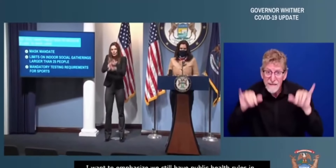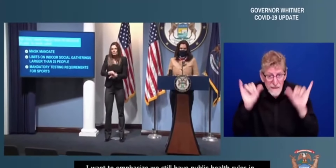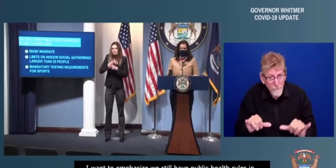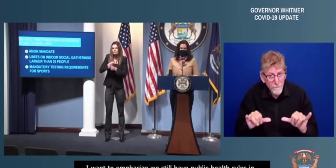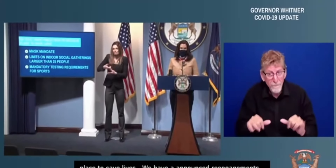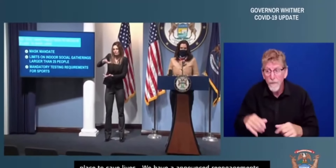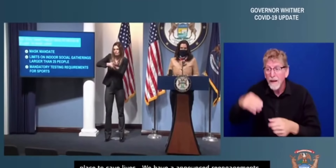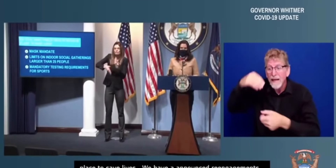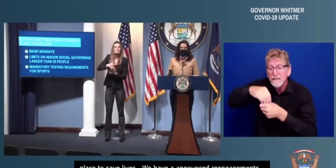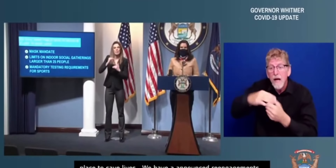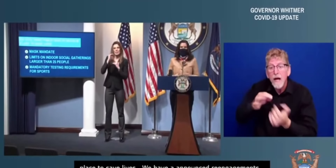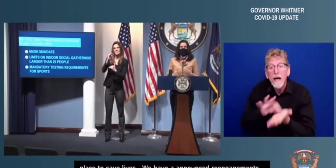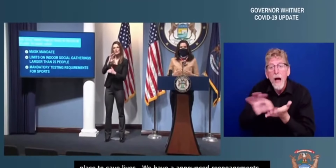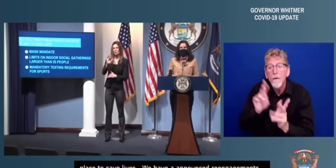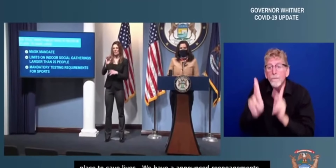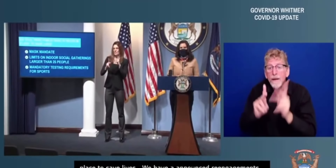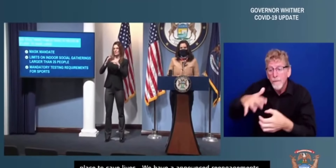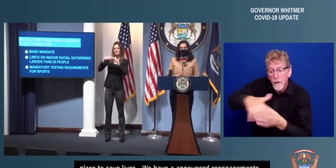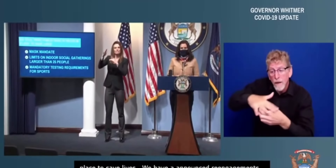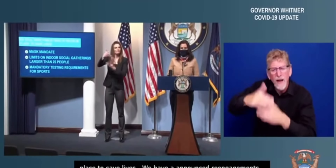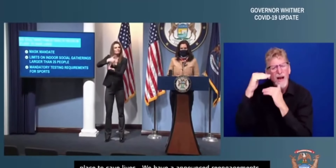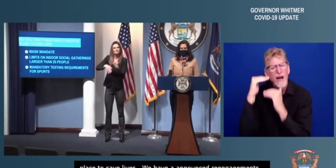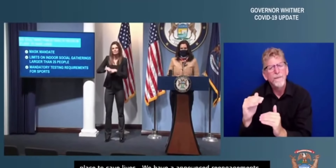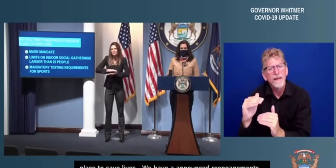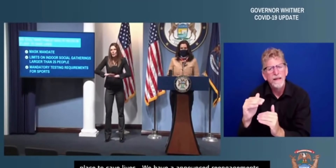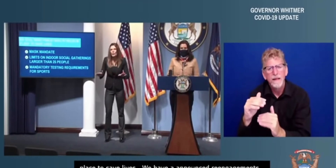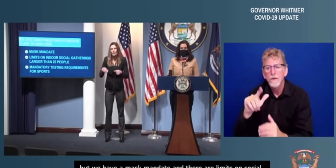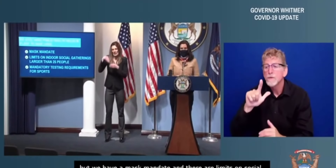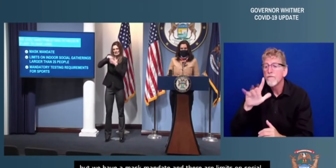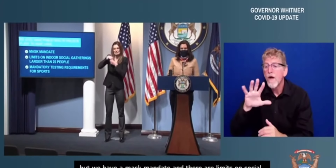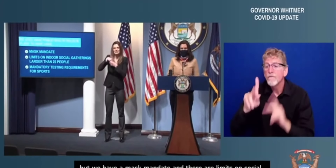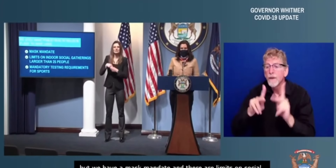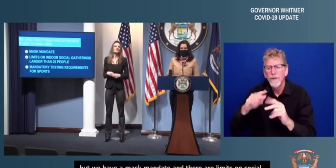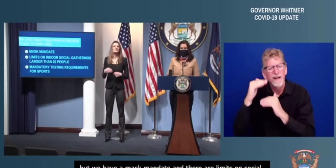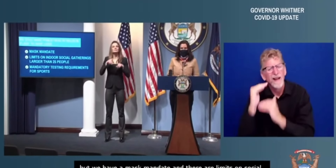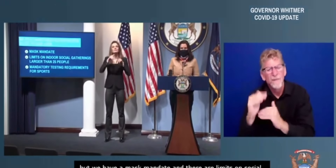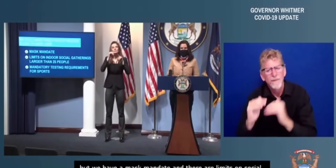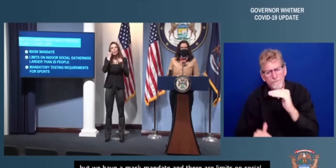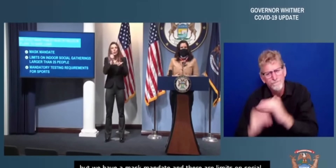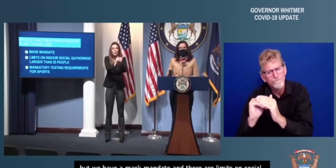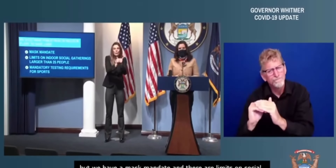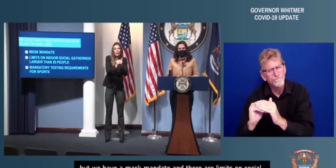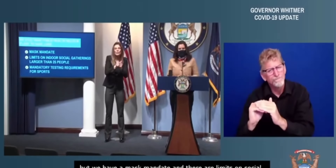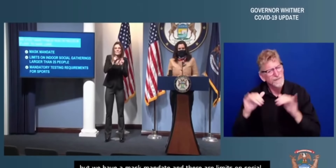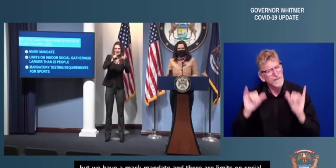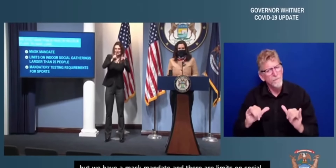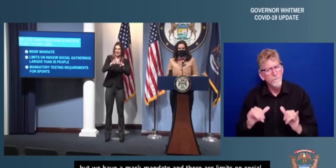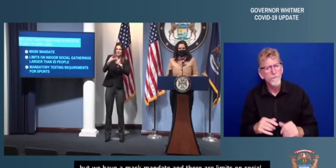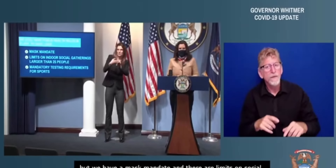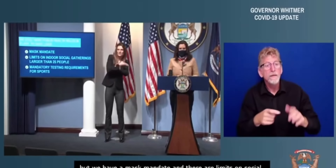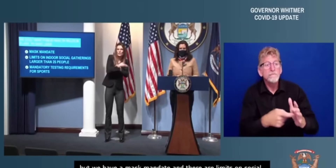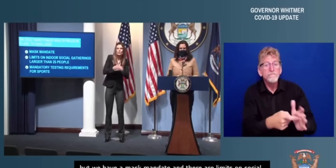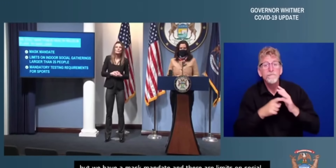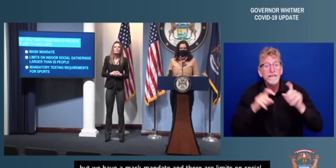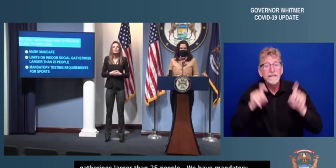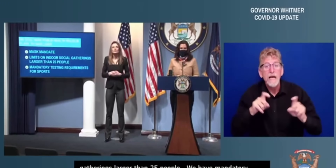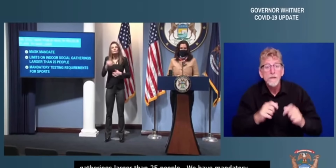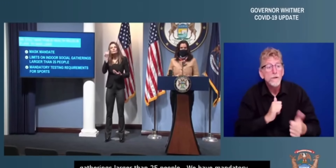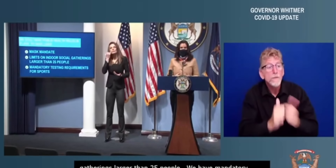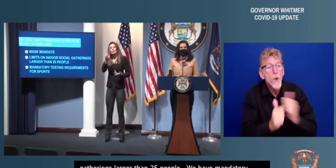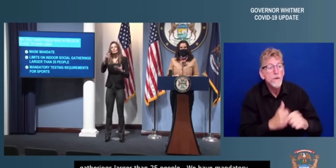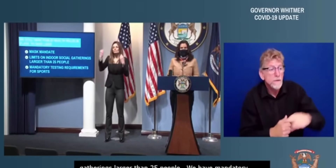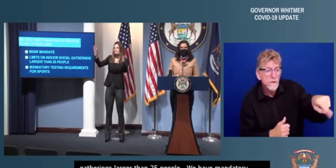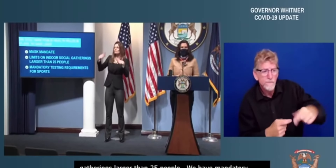25 people. We have mandatory testing requirements for sports. We're making testing easier for spring break travelers